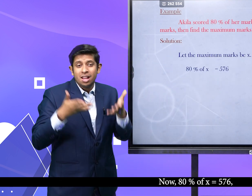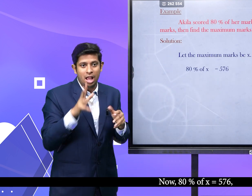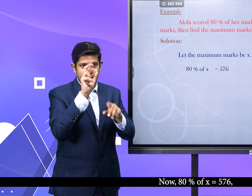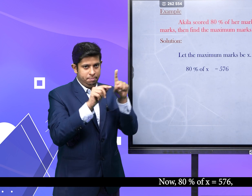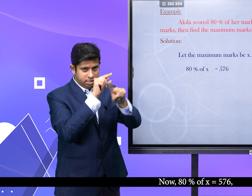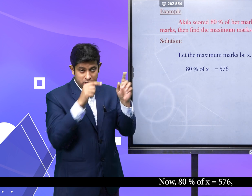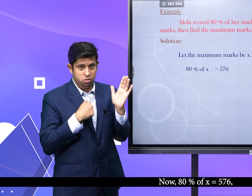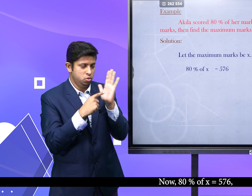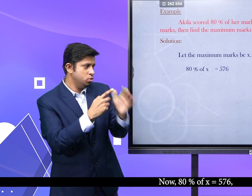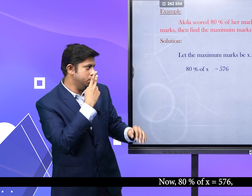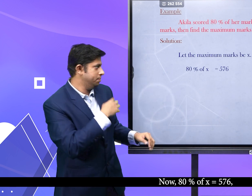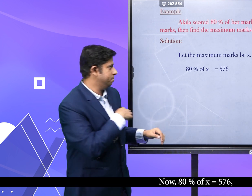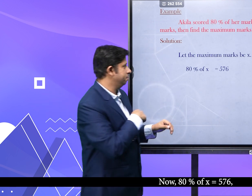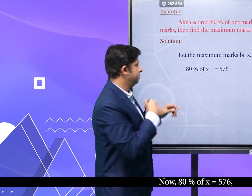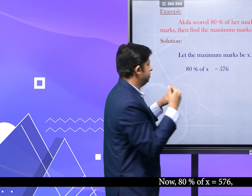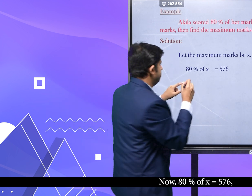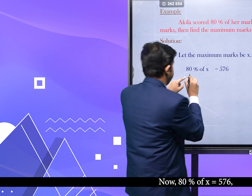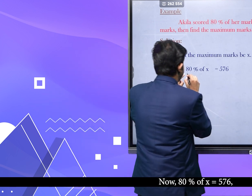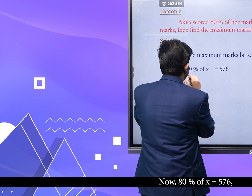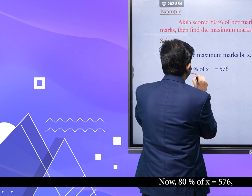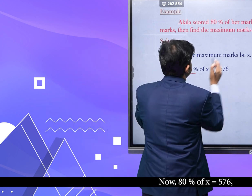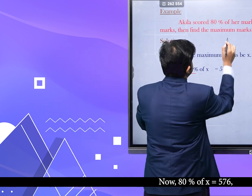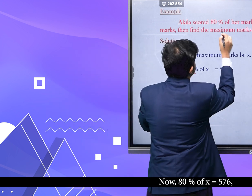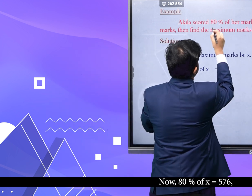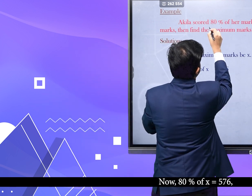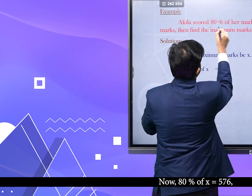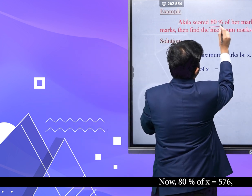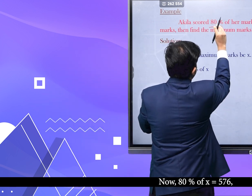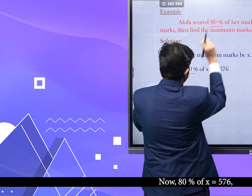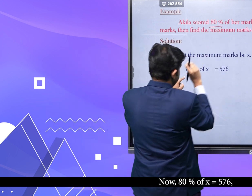Now 80% of x is equals to 576.